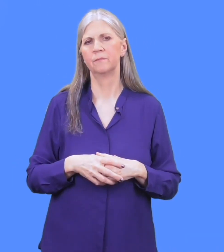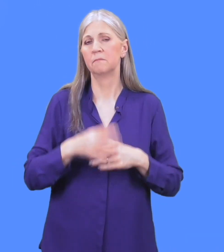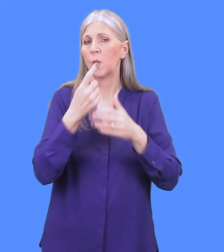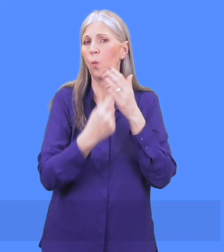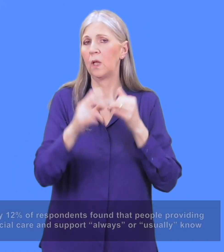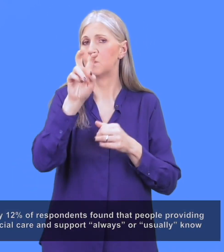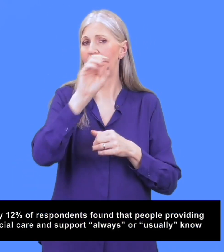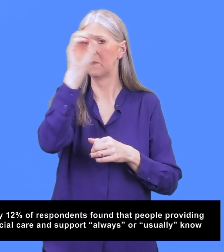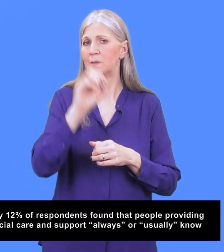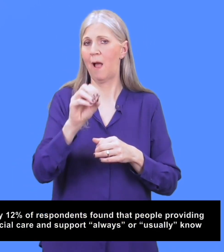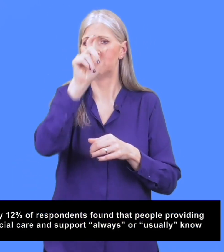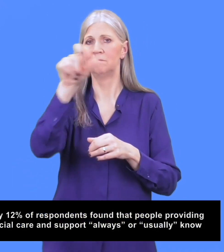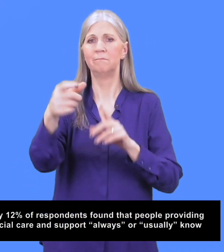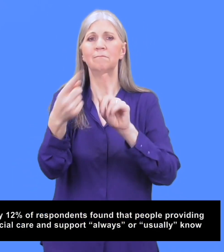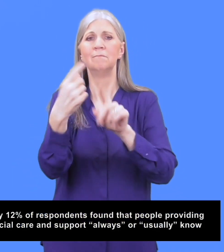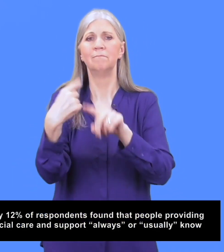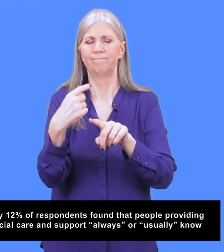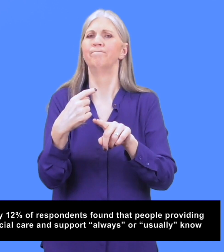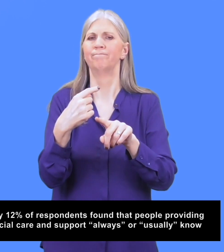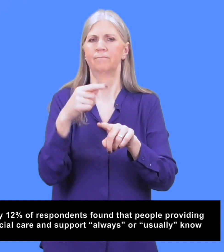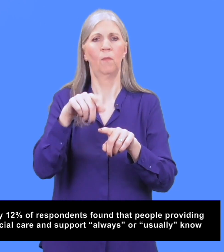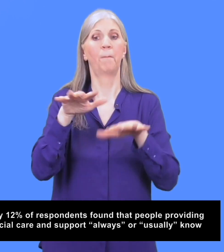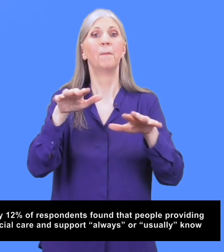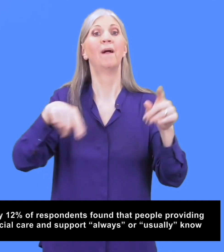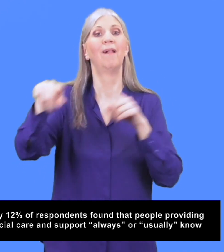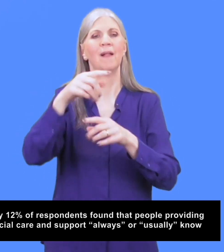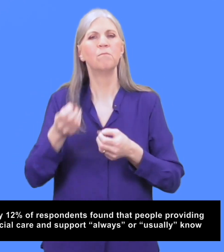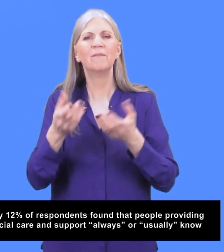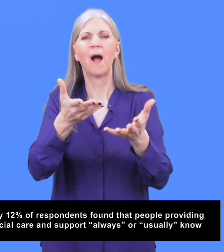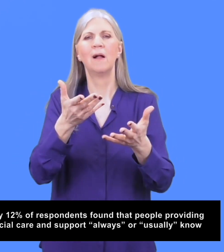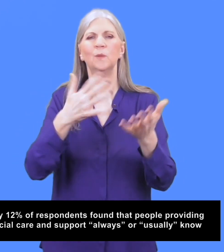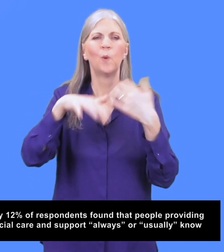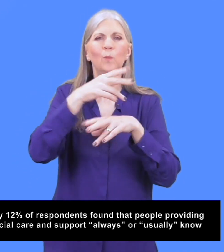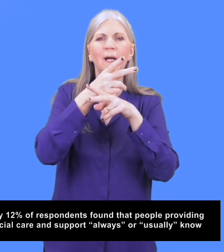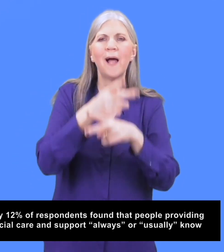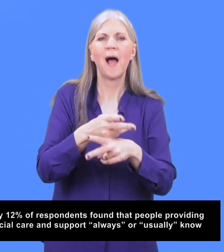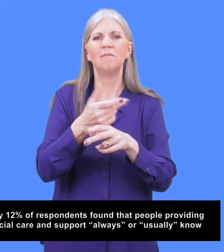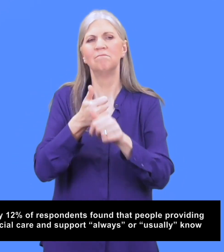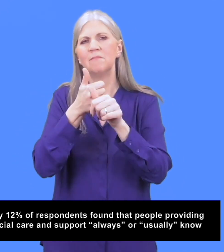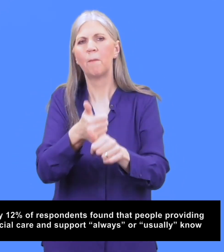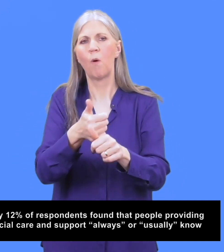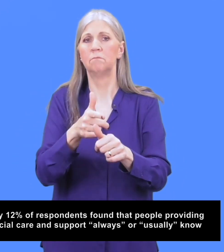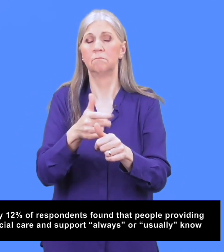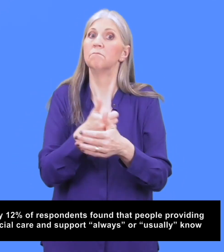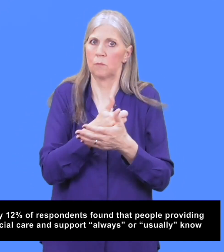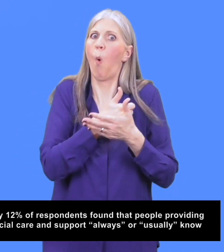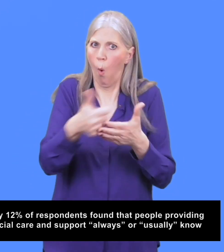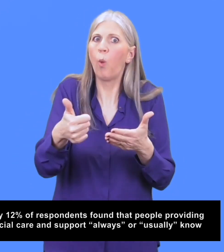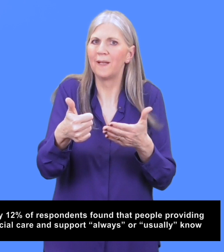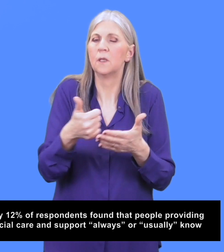Only 12% of respondents found that people providing social care and support always or usually